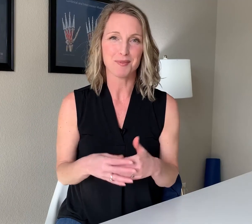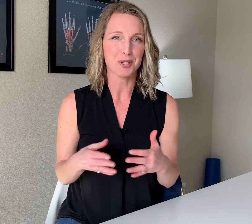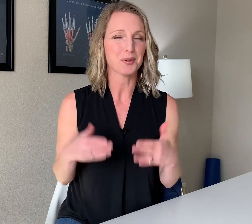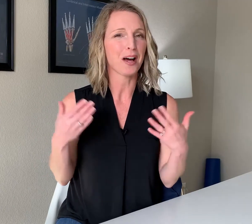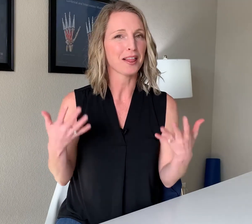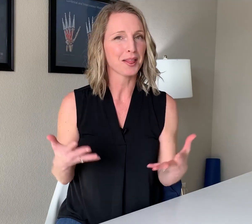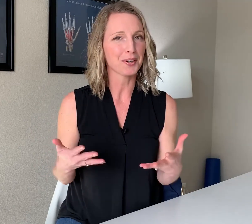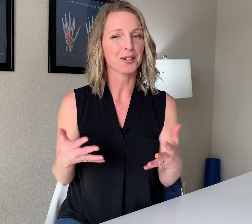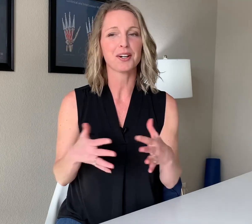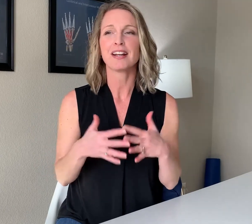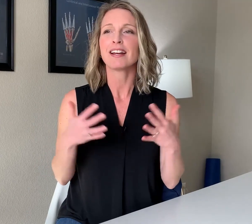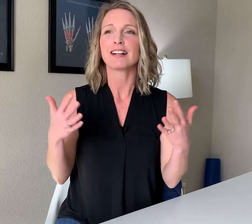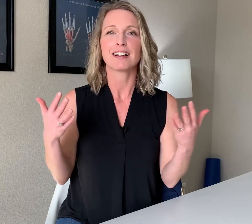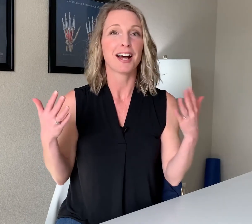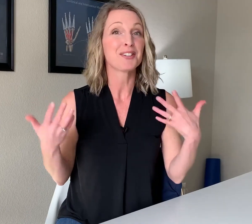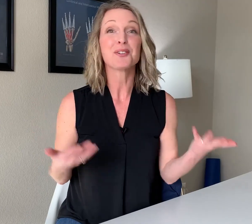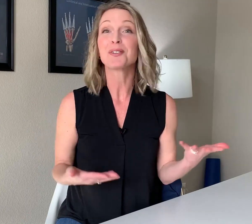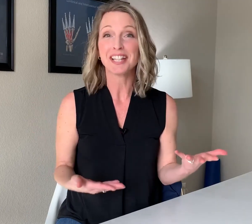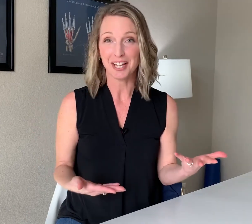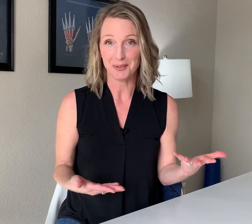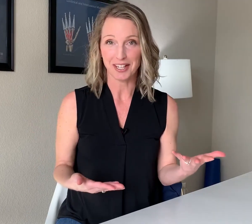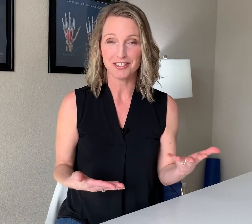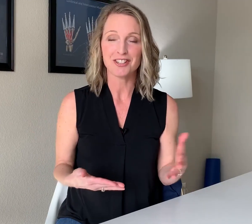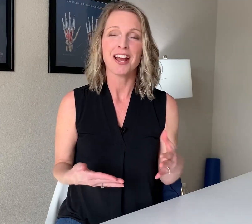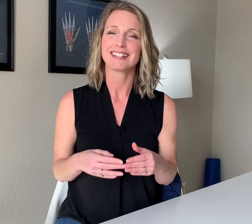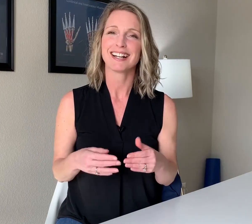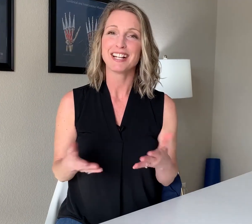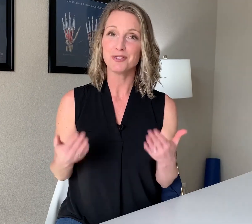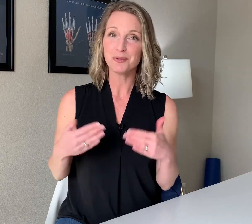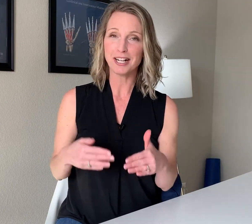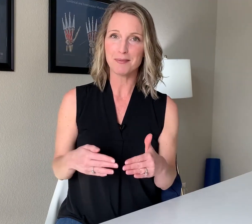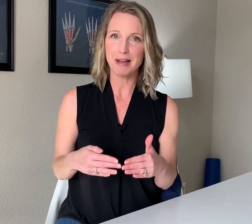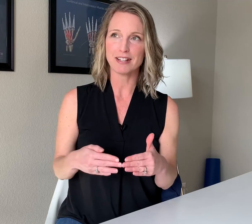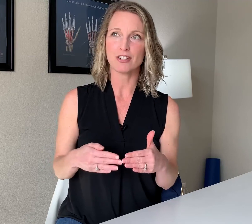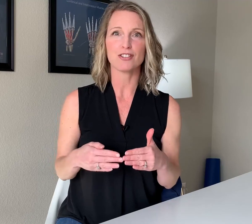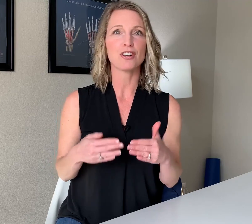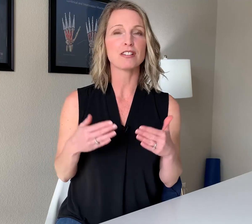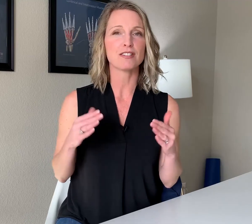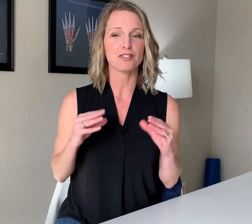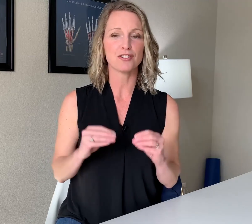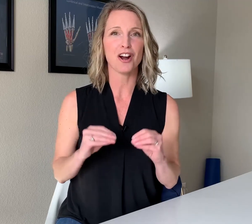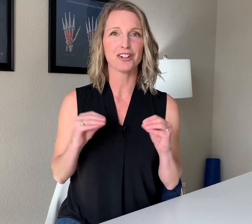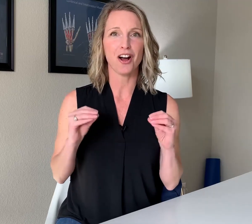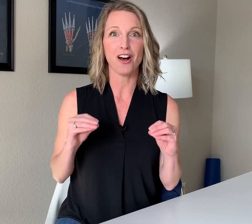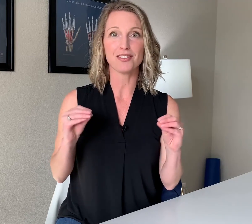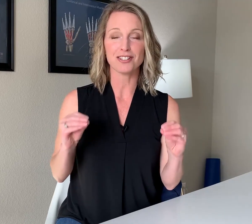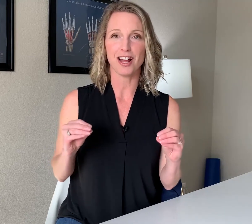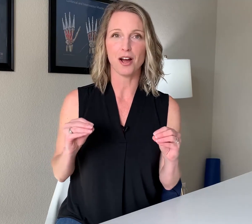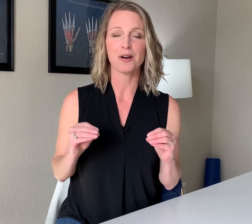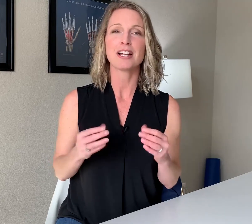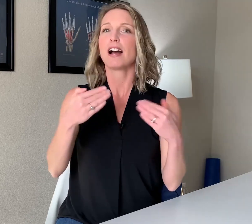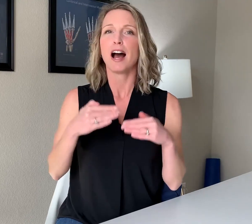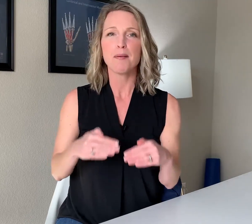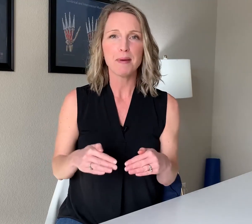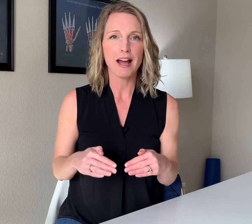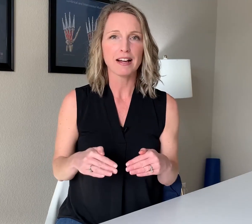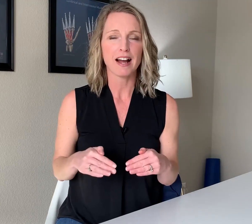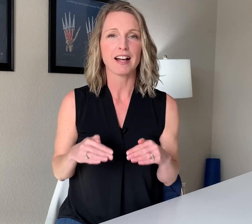to learn a new language. I do recommend to just start off slow. Come back a couple